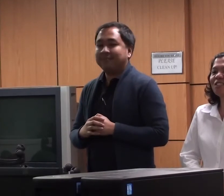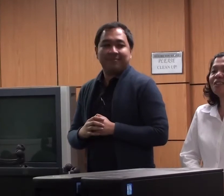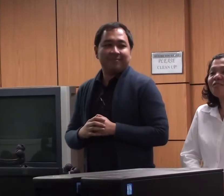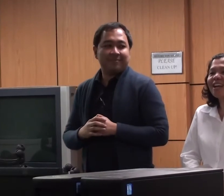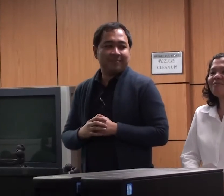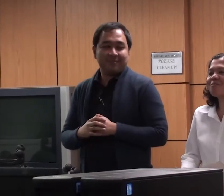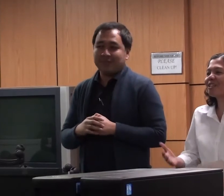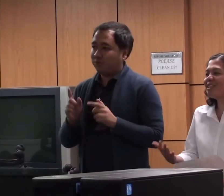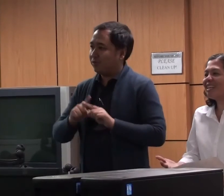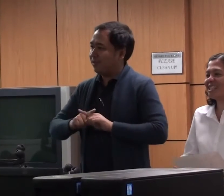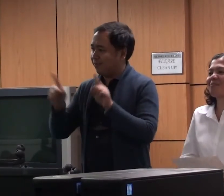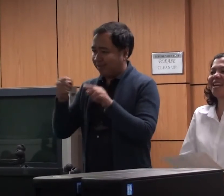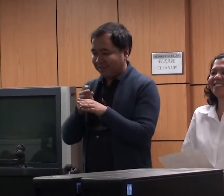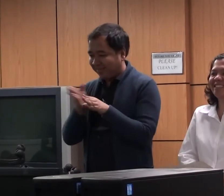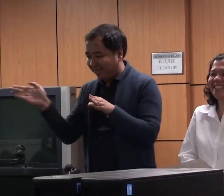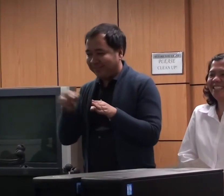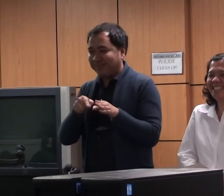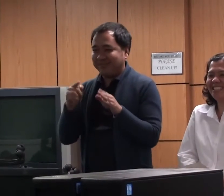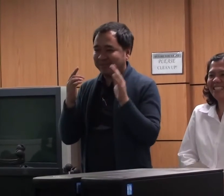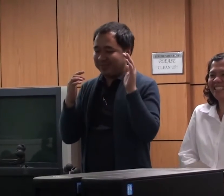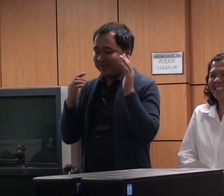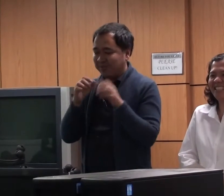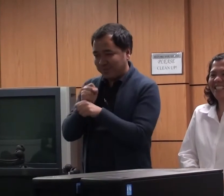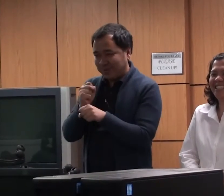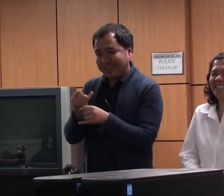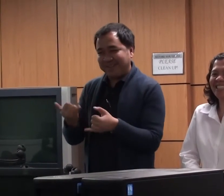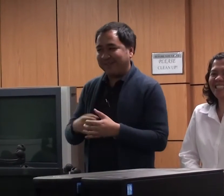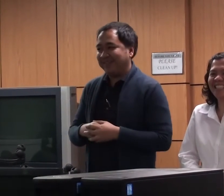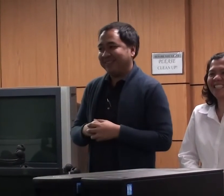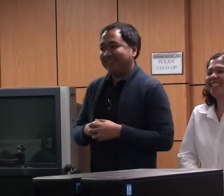So it's different from what we expect.